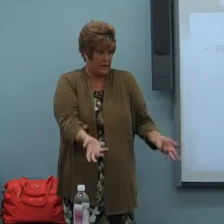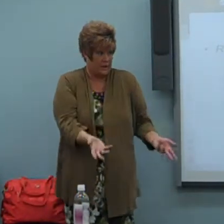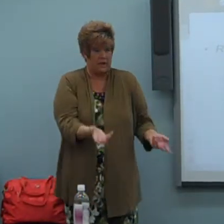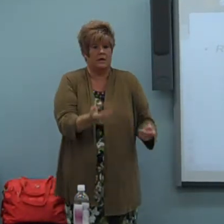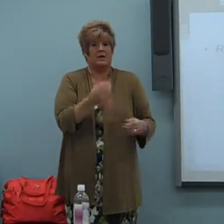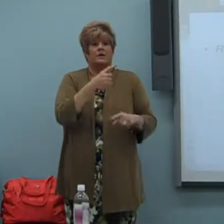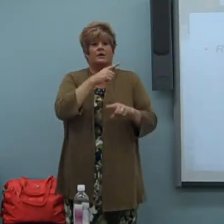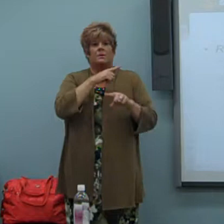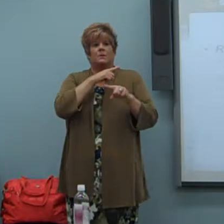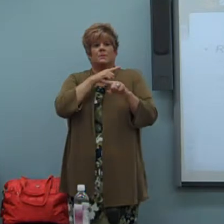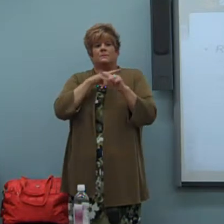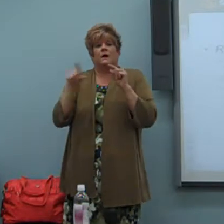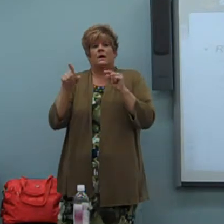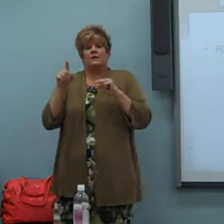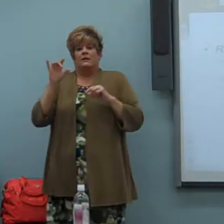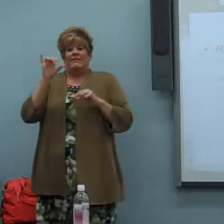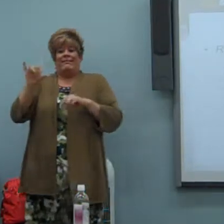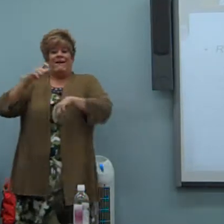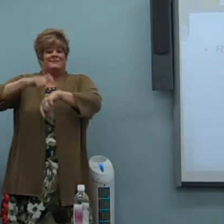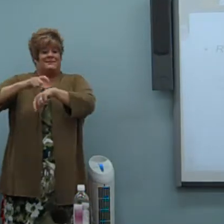So Sorensen has debt, yes.